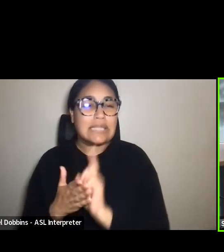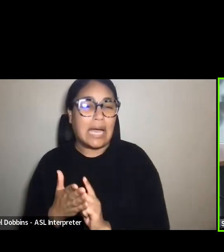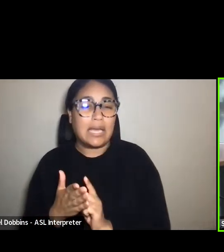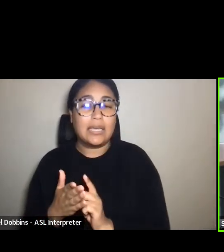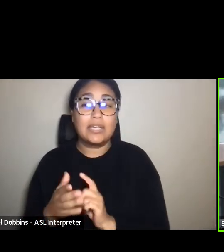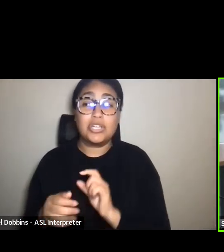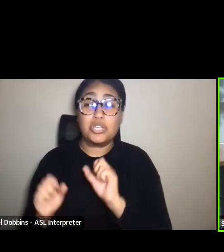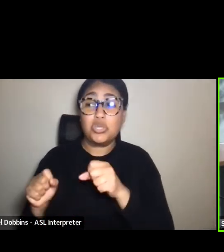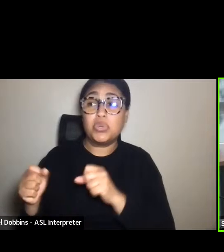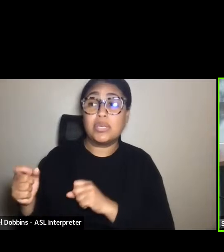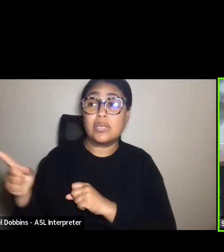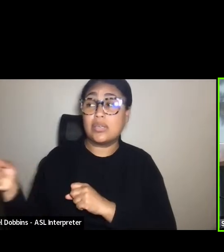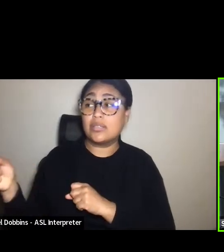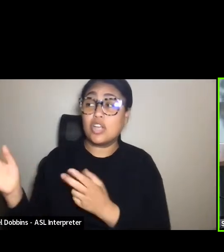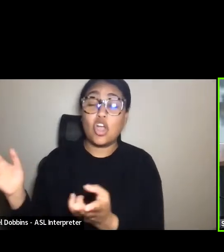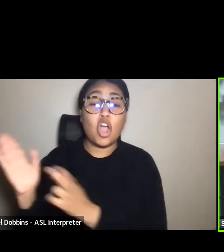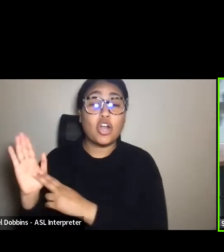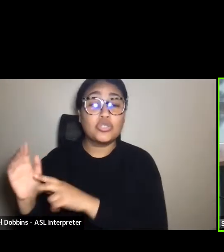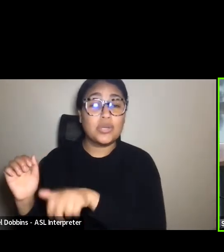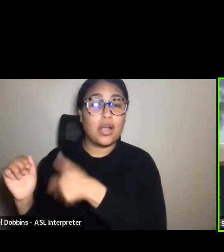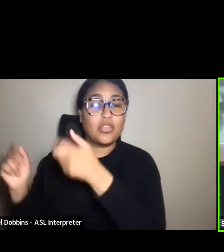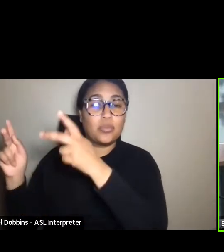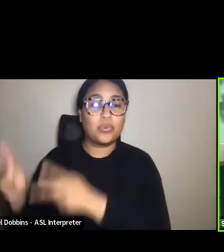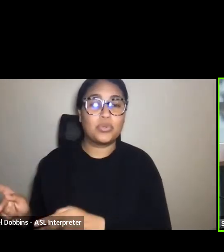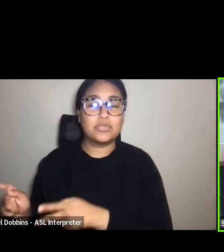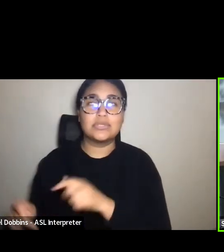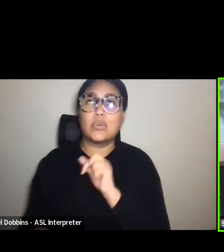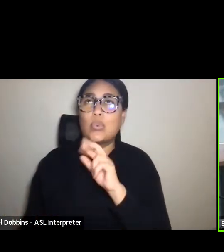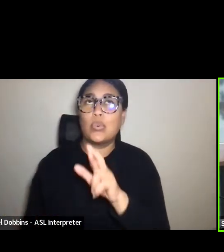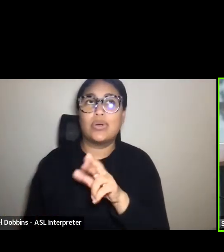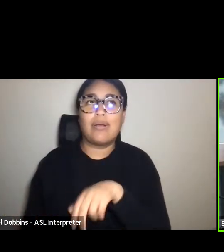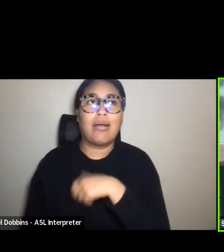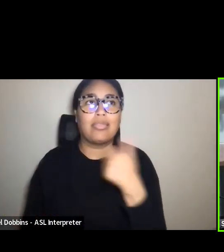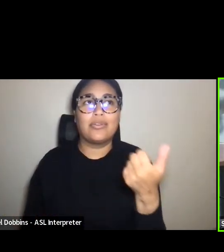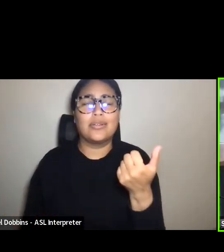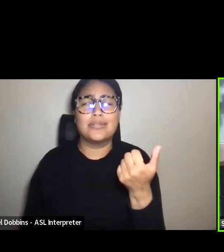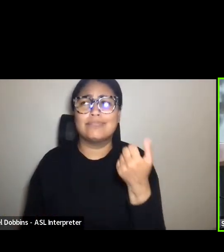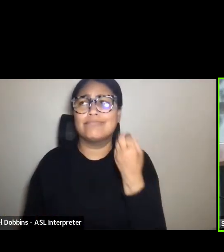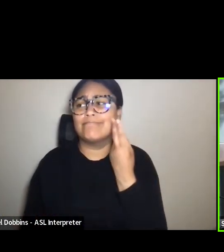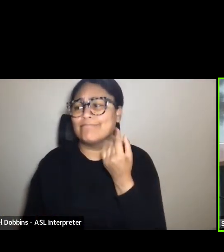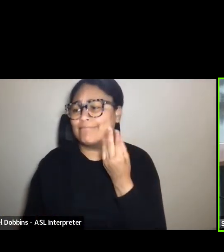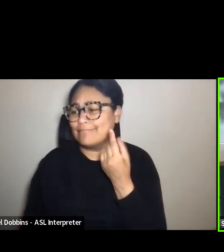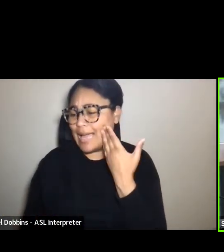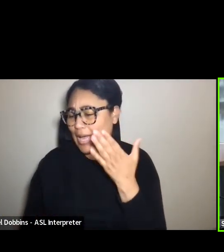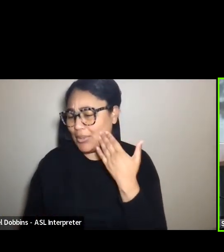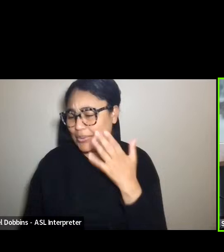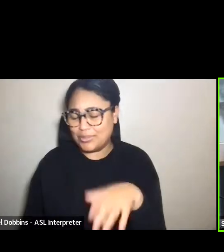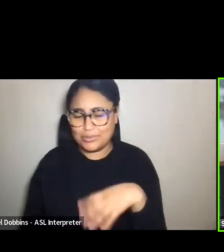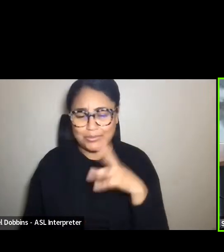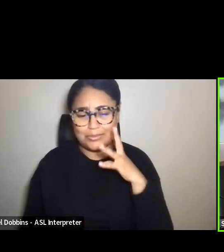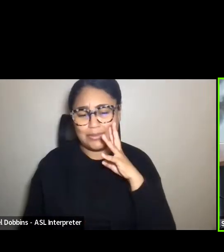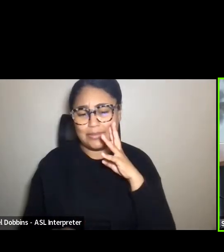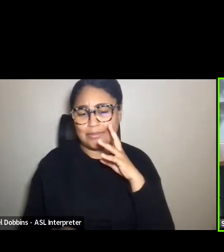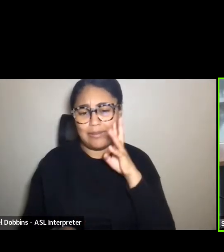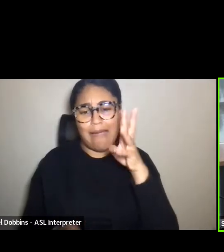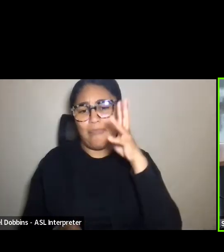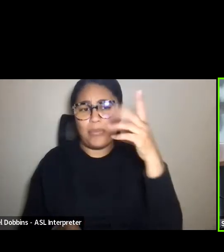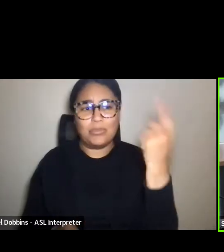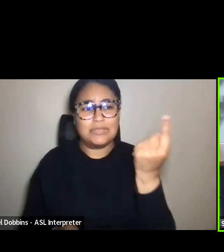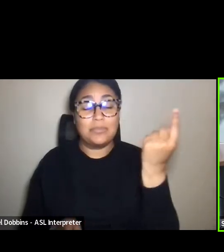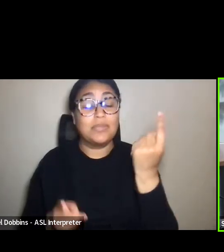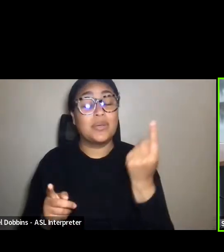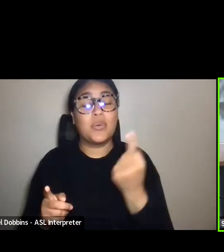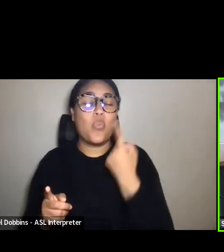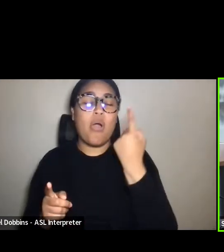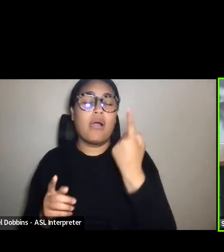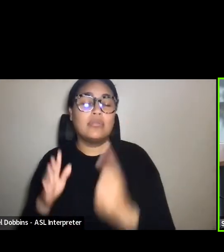to, I don't know, I'm trying to think, come up with, I don't know, but the one that comes